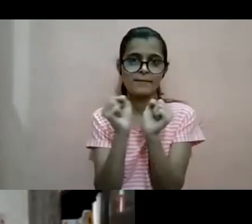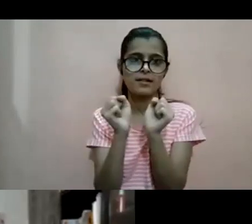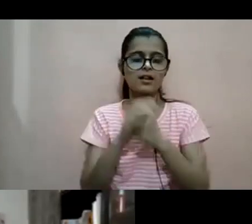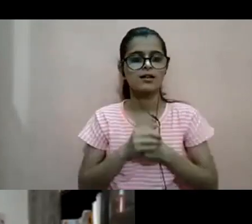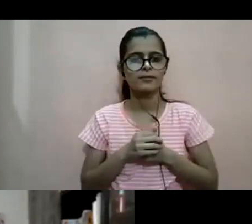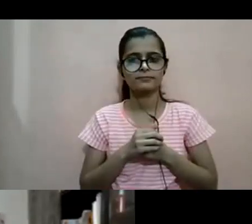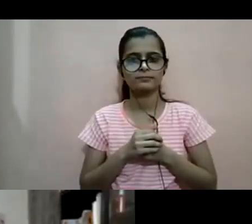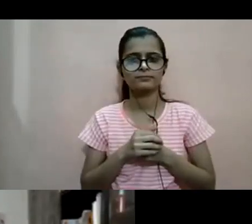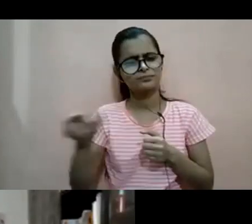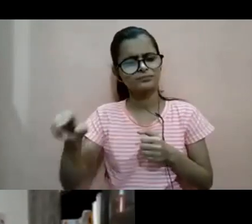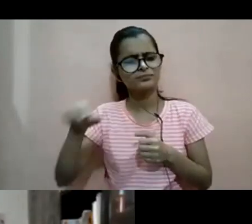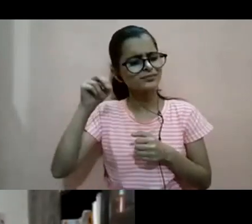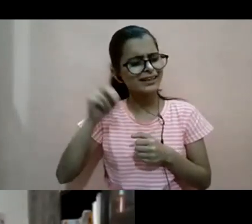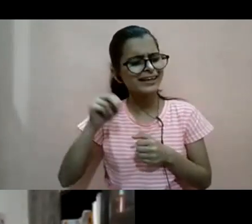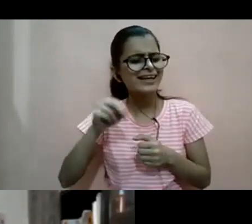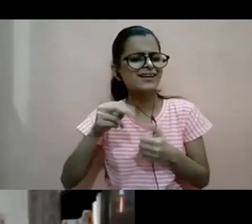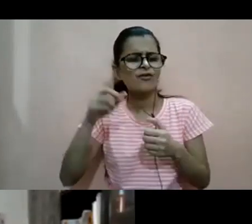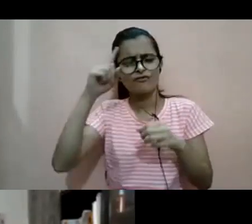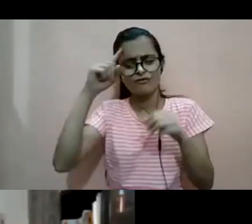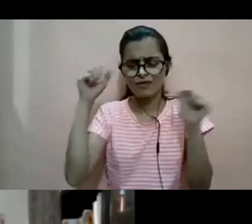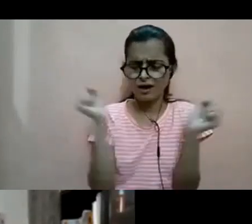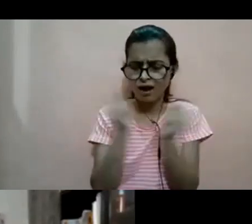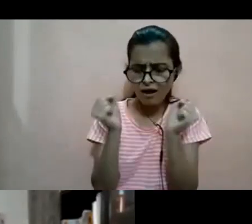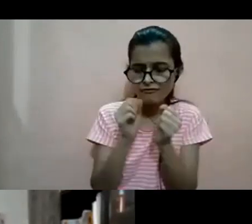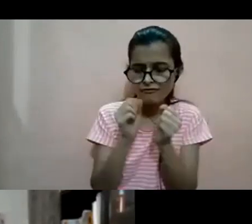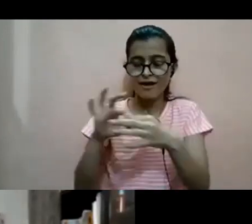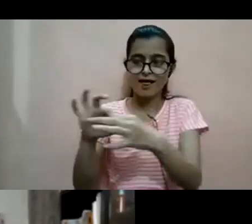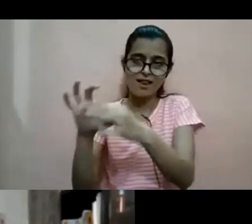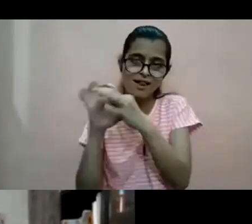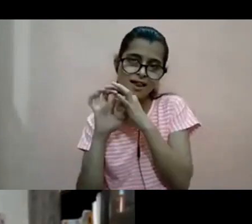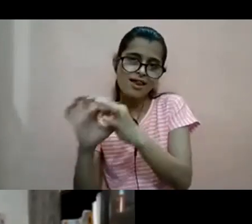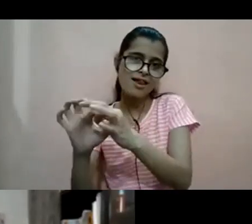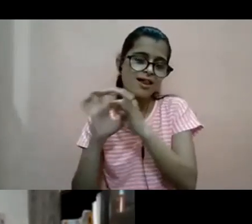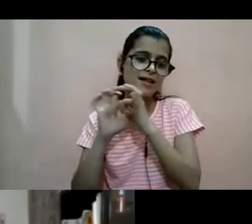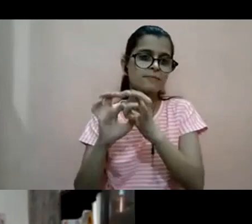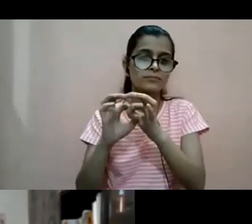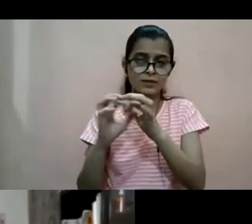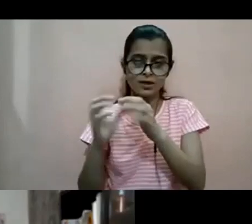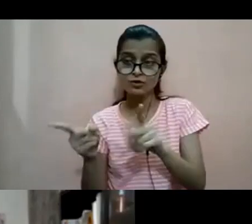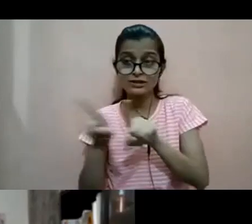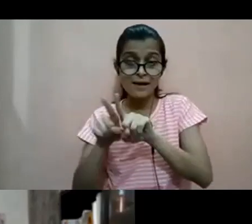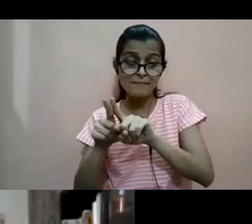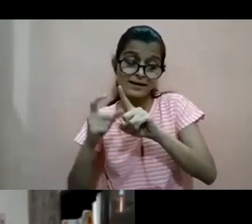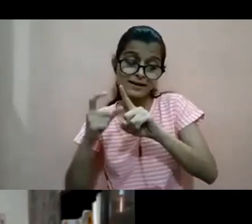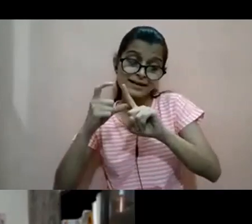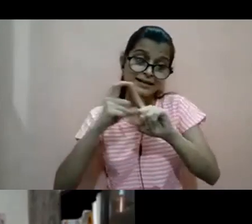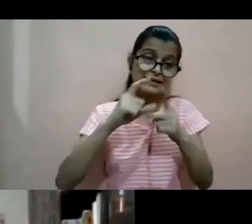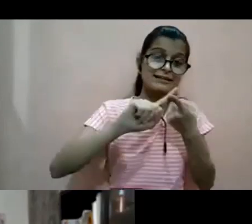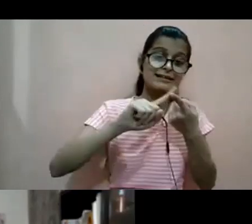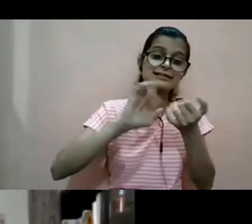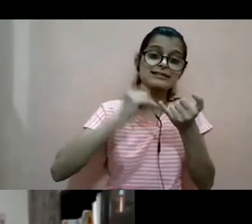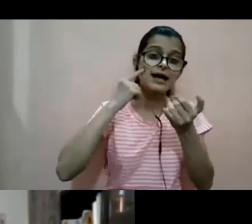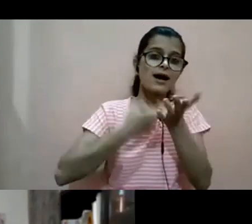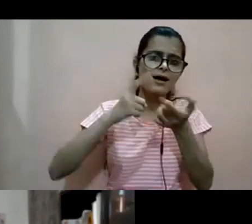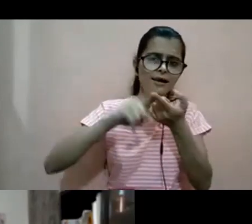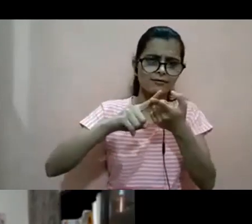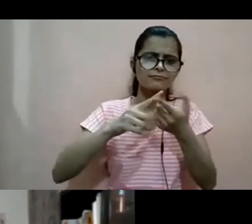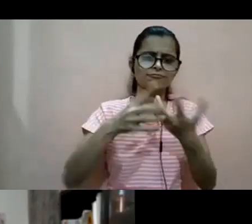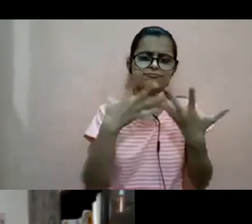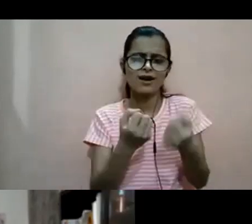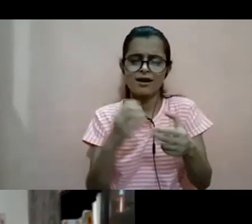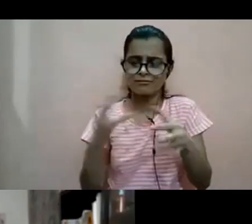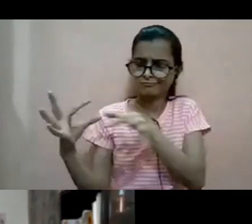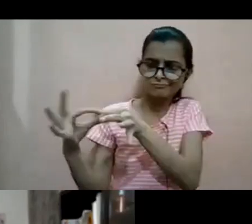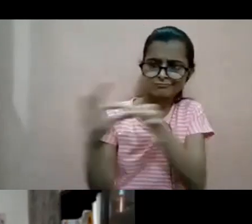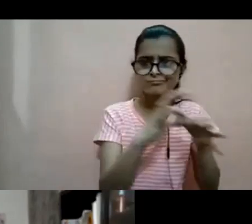need of comfort that one seeks in desire, and how does that work in the realm of desire, as we've talked about many,